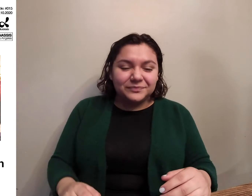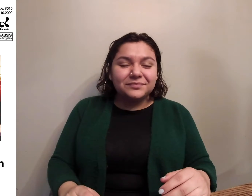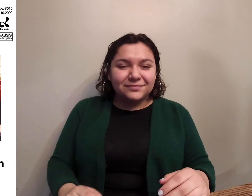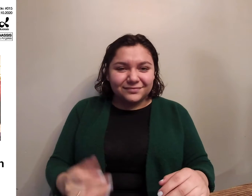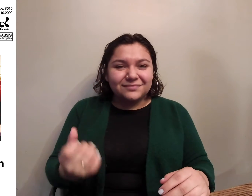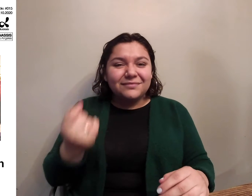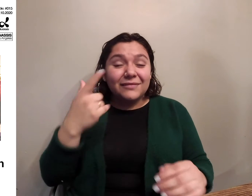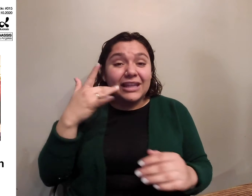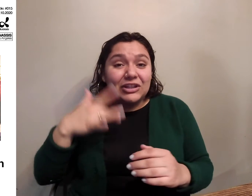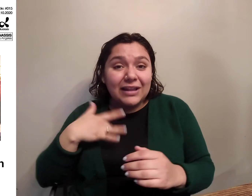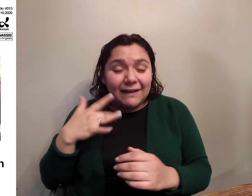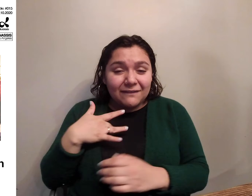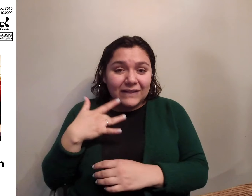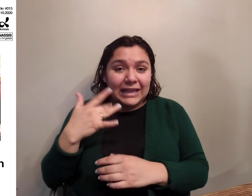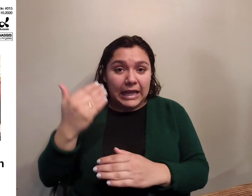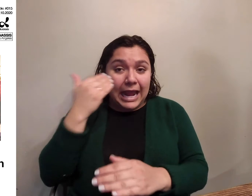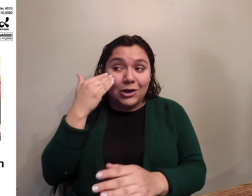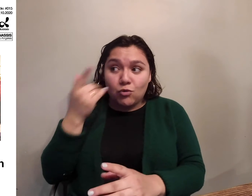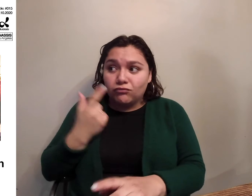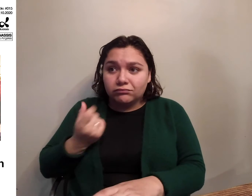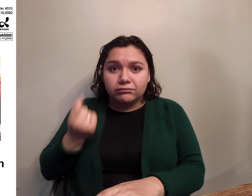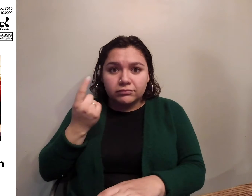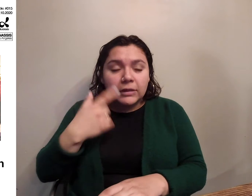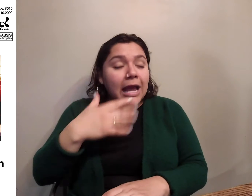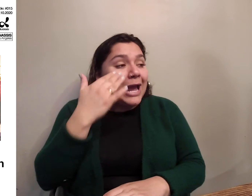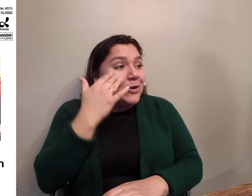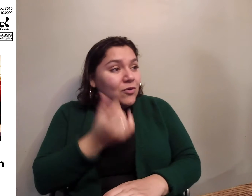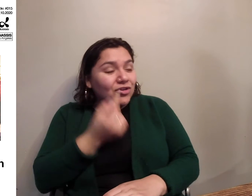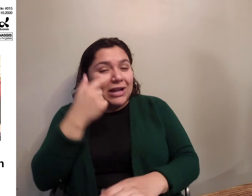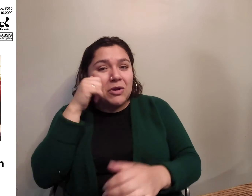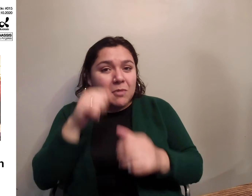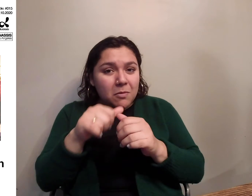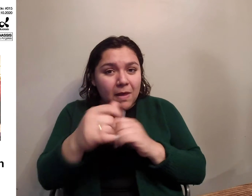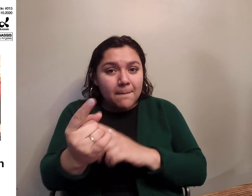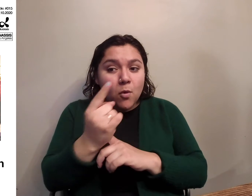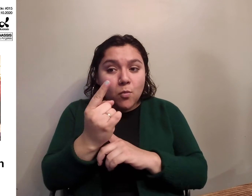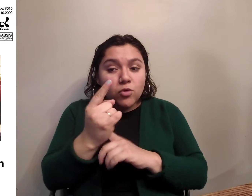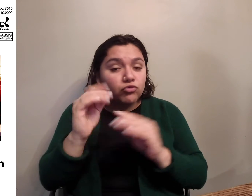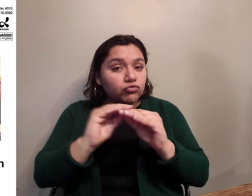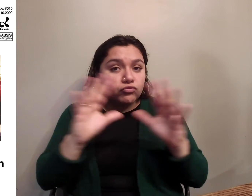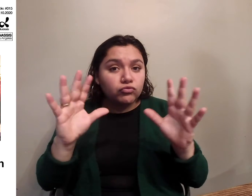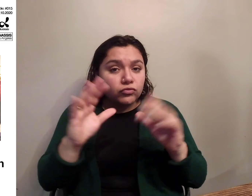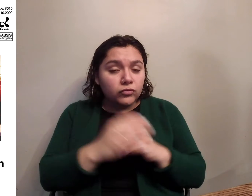understand that feeling. I know you do. And I remember that moment so strongly. And then,